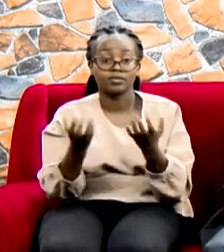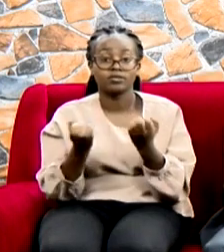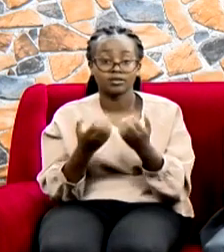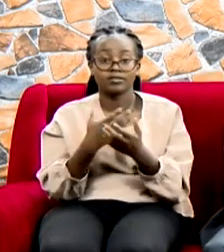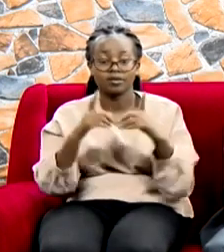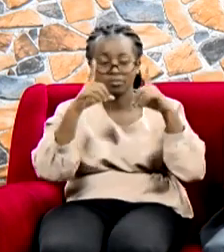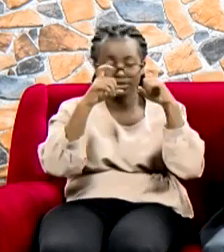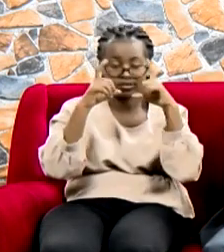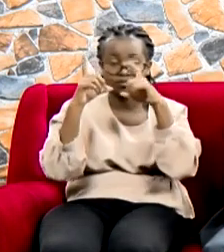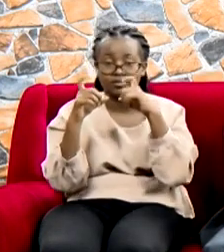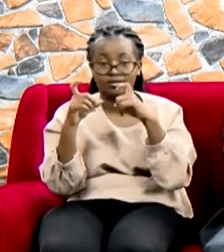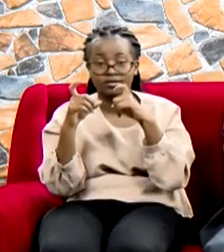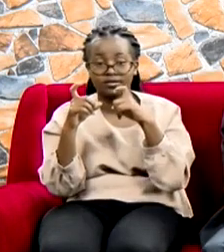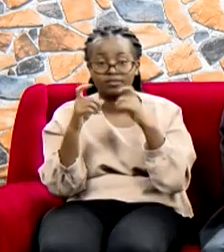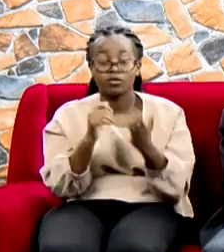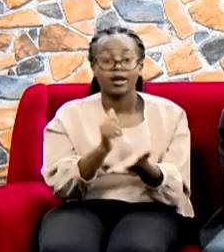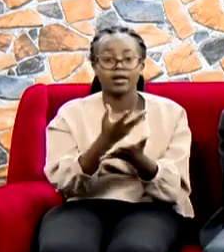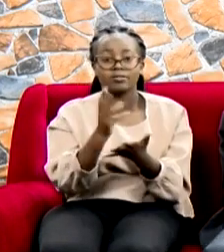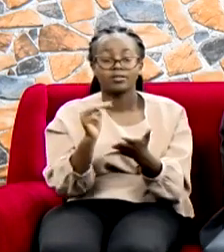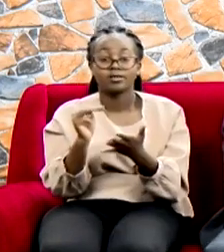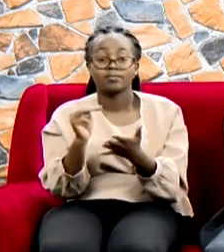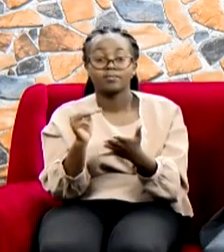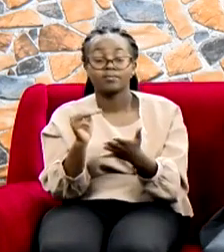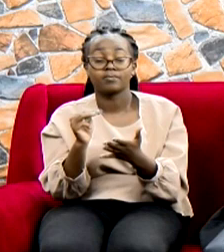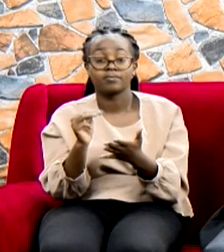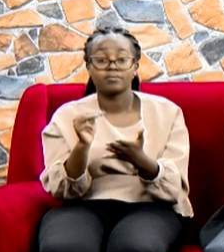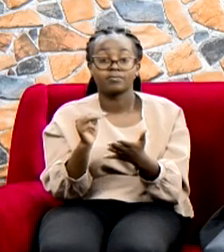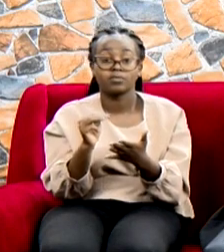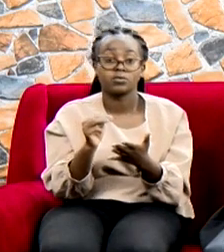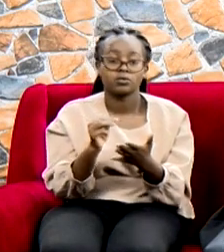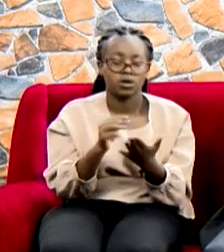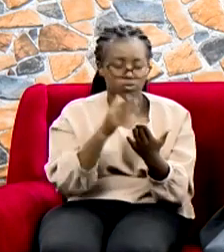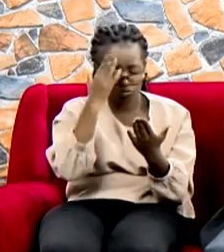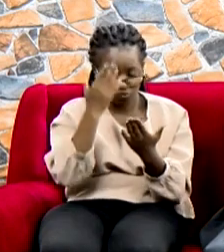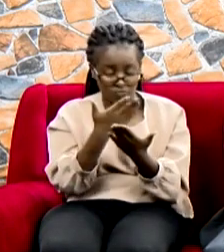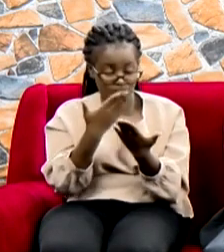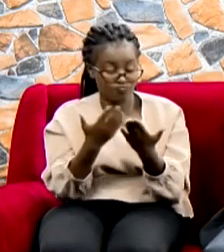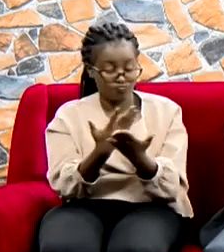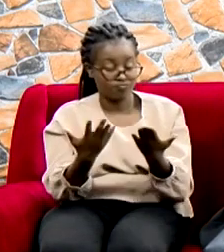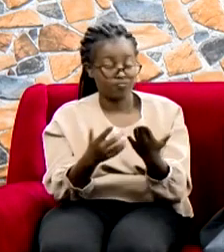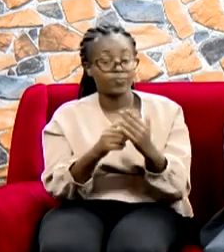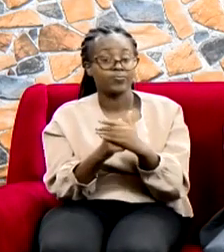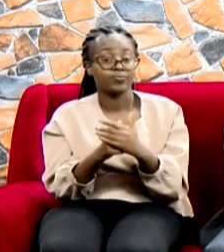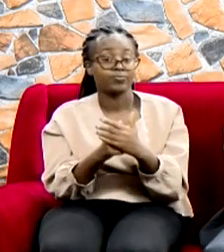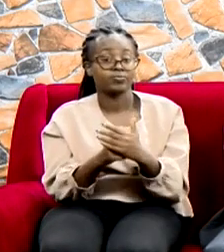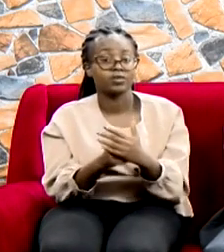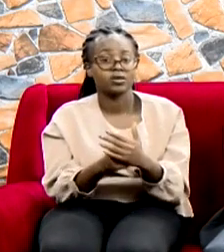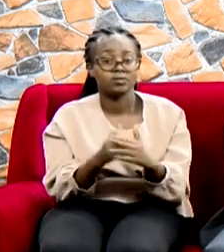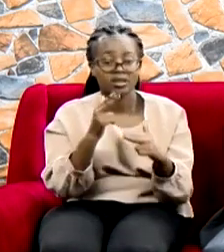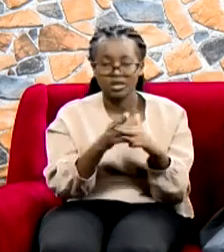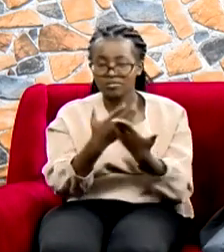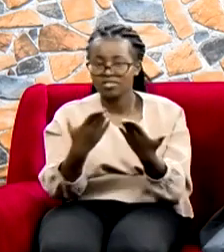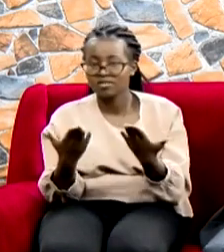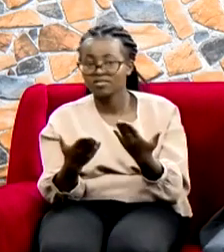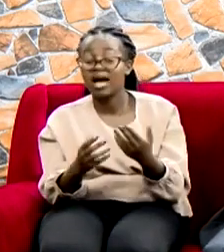some pictures for helping them to start articulating certain words, naming pictures, naming objects.